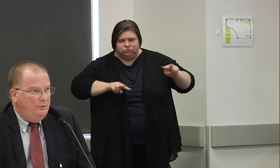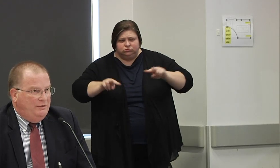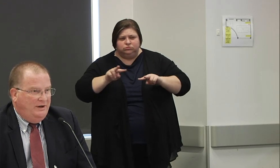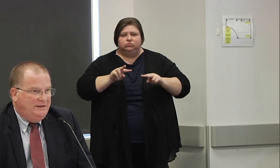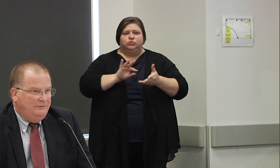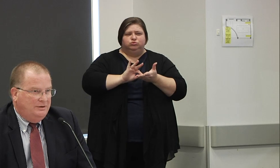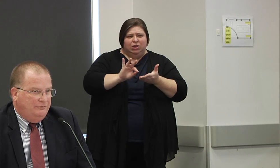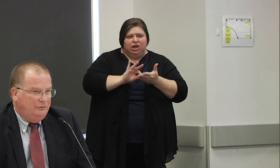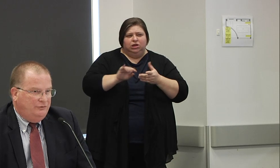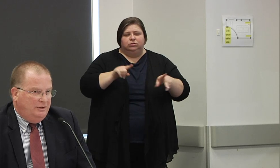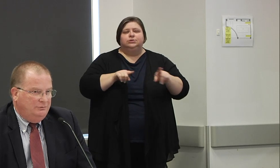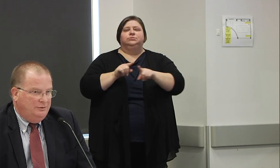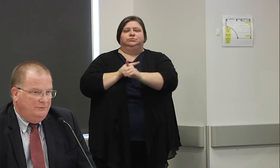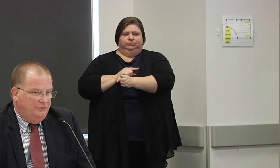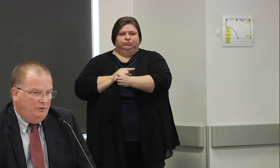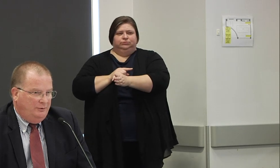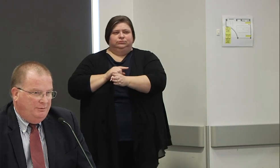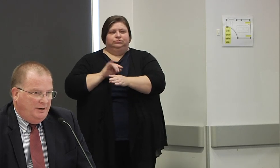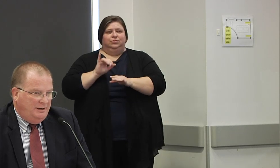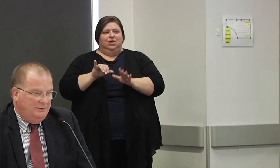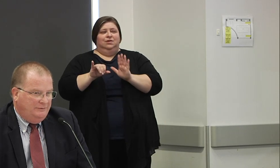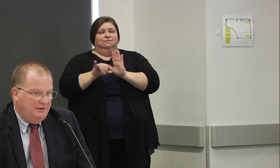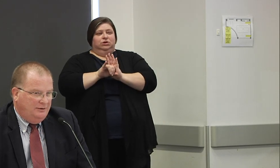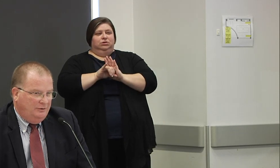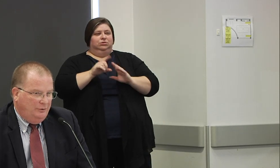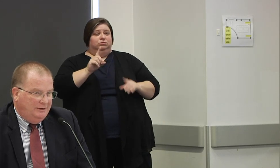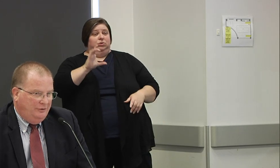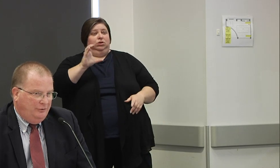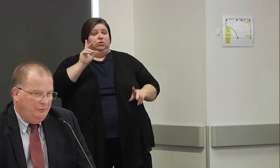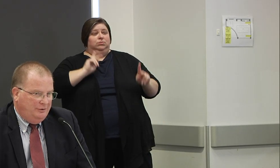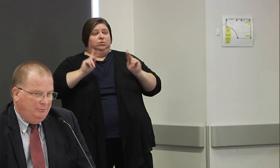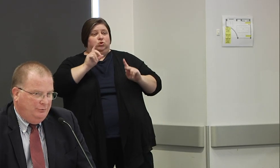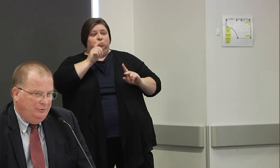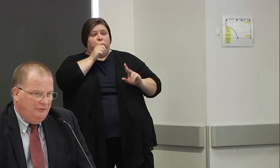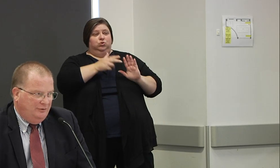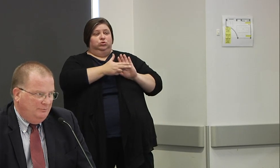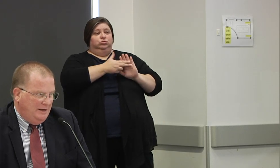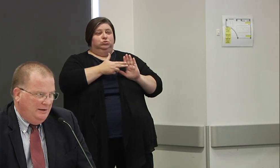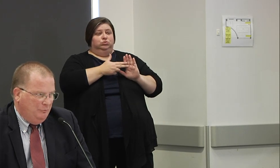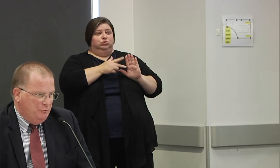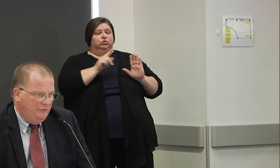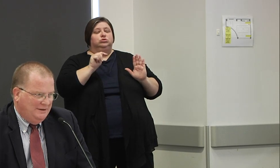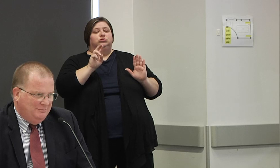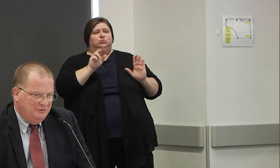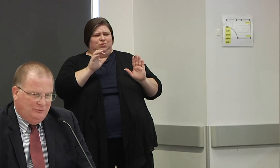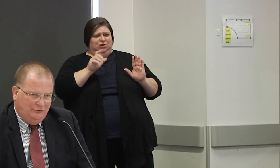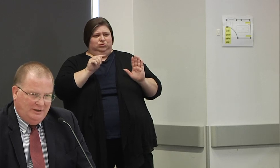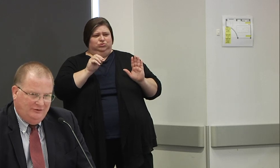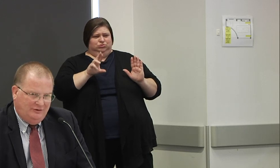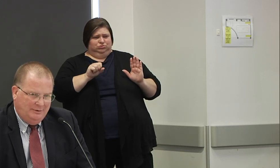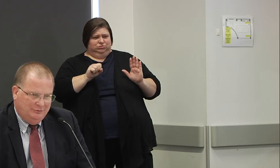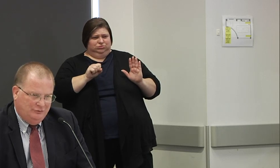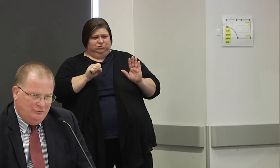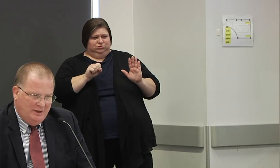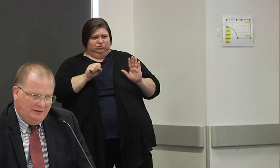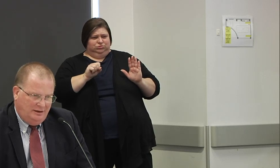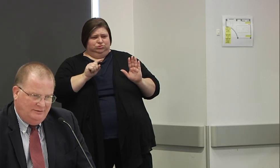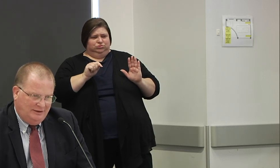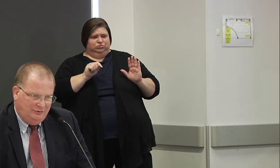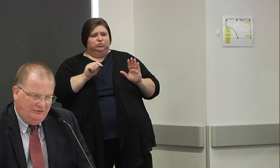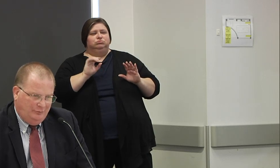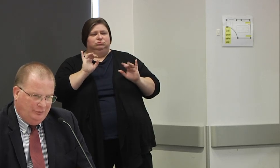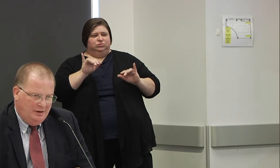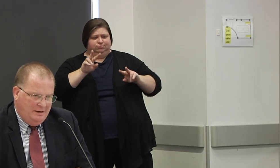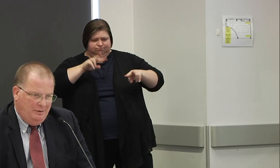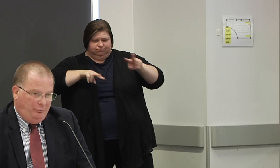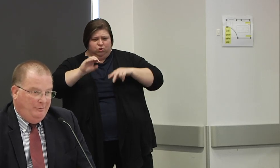we've identified the first 100 of those already by identifying Oregon Health Authority employees and moving them into slots to be able to do that contact tracing